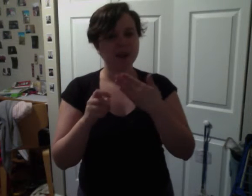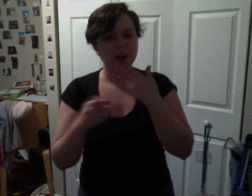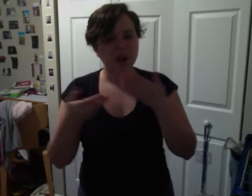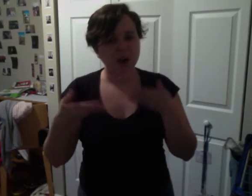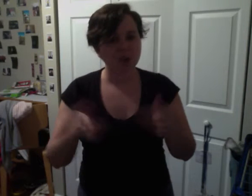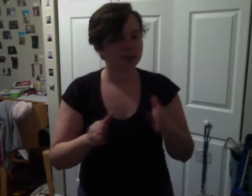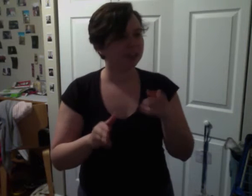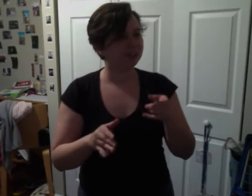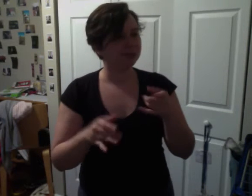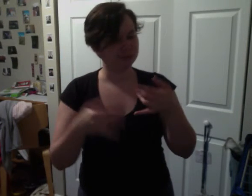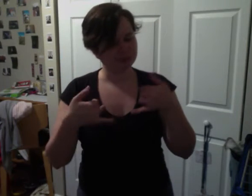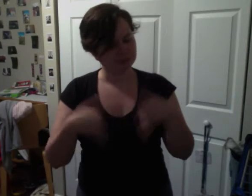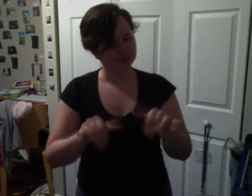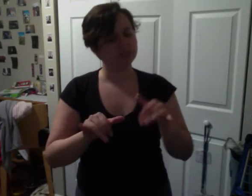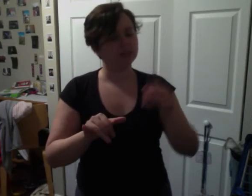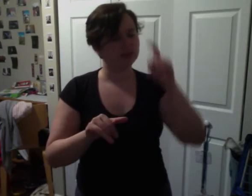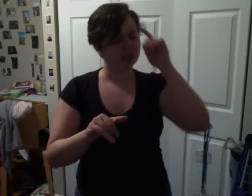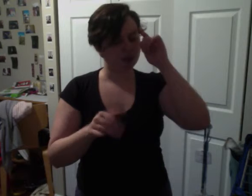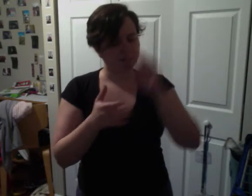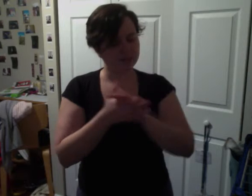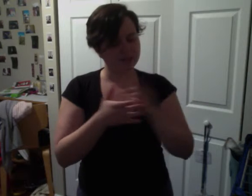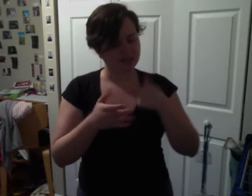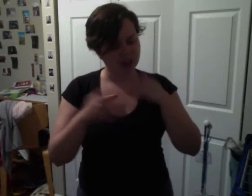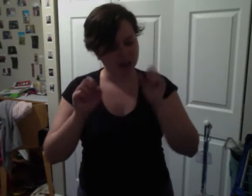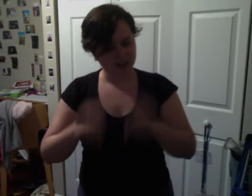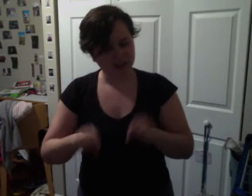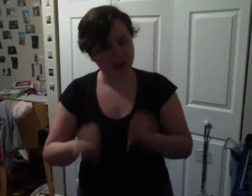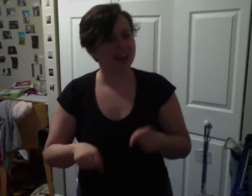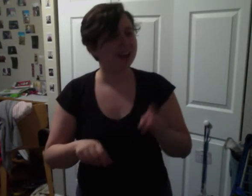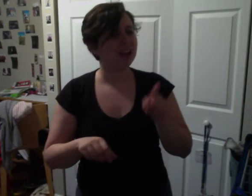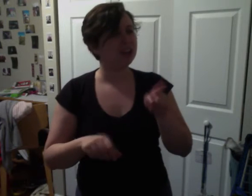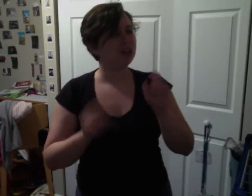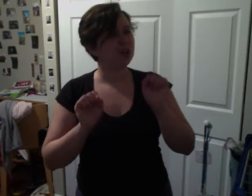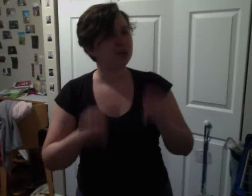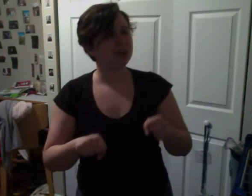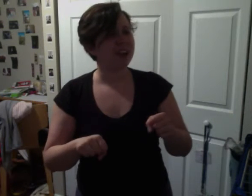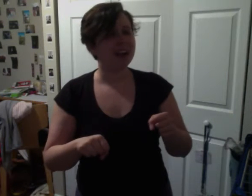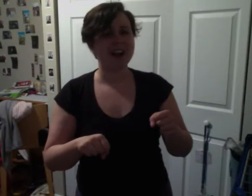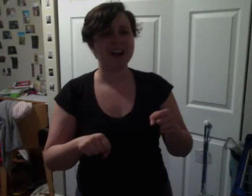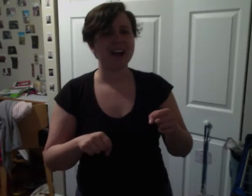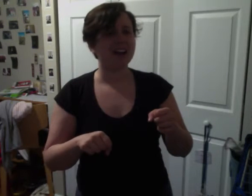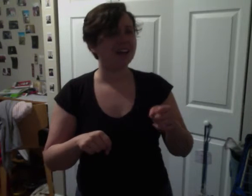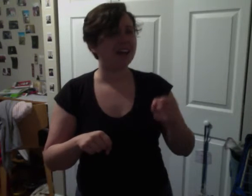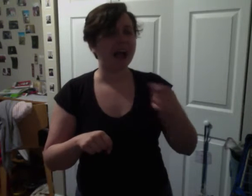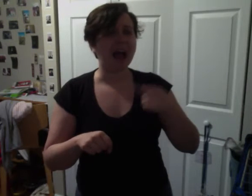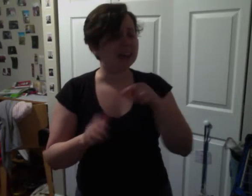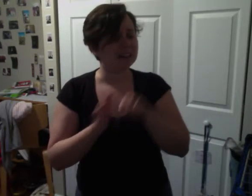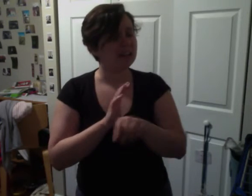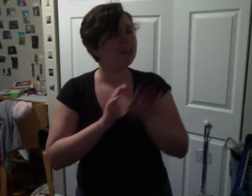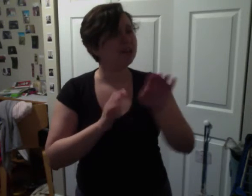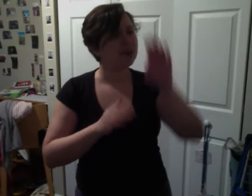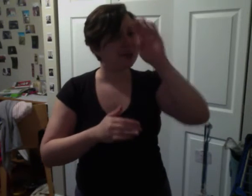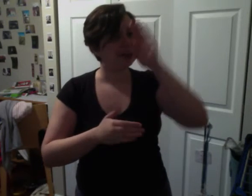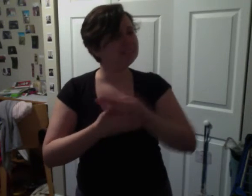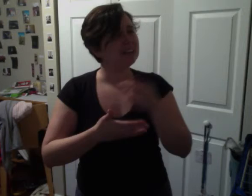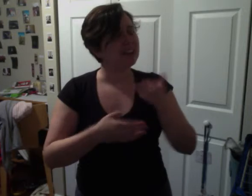the fact that you can do it despite how much pain I cause you, it's amazing. I know it's not an easy thing, to be